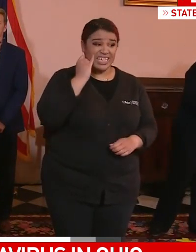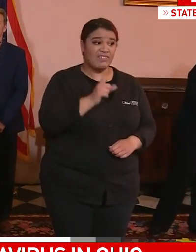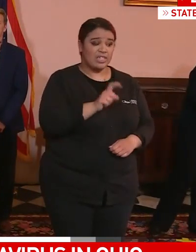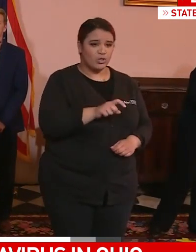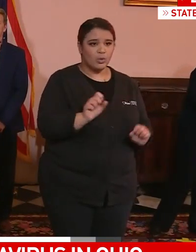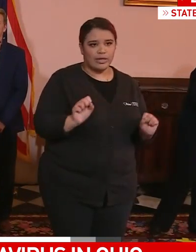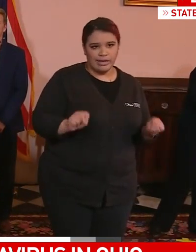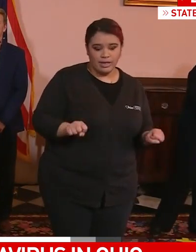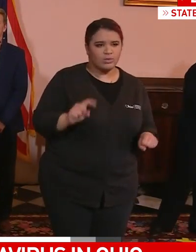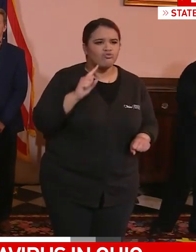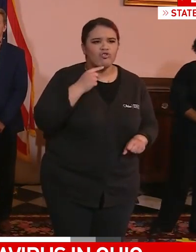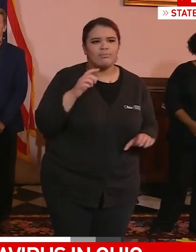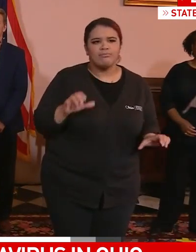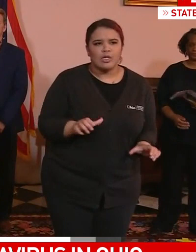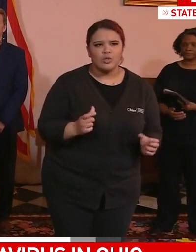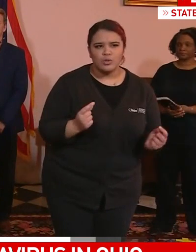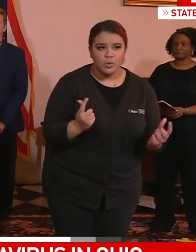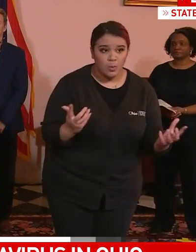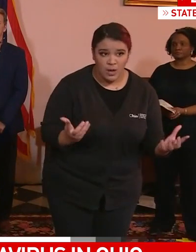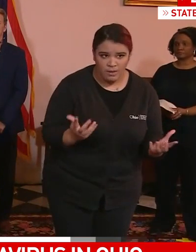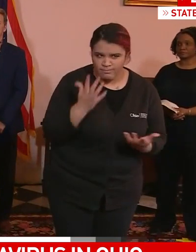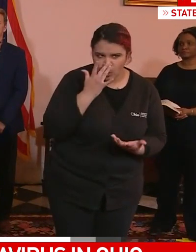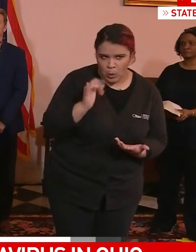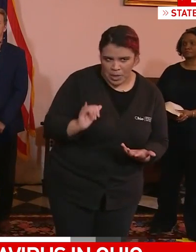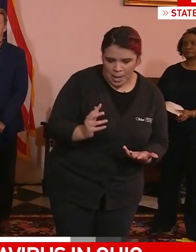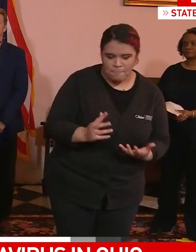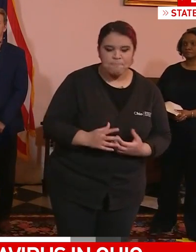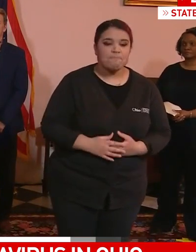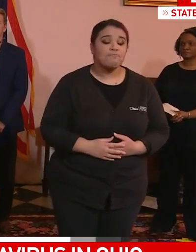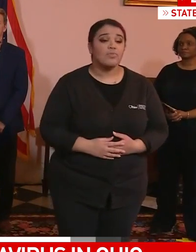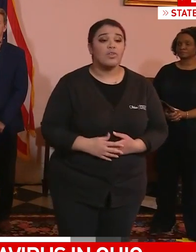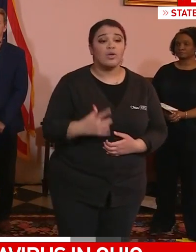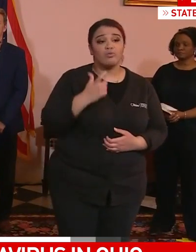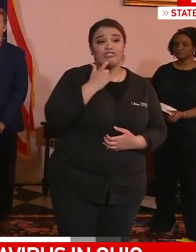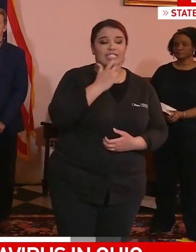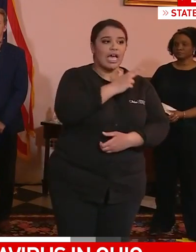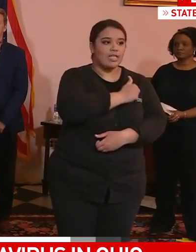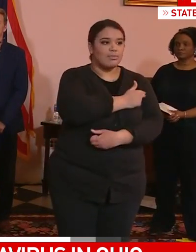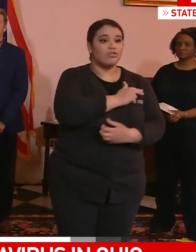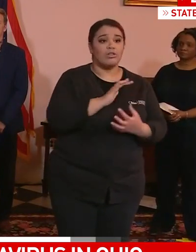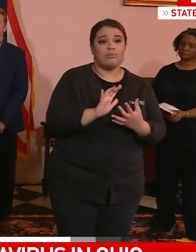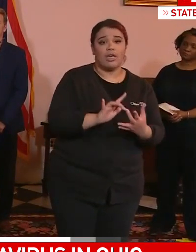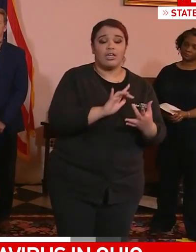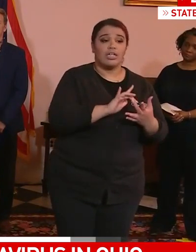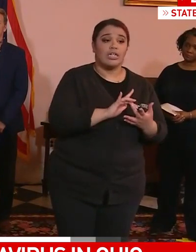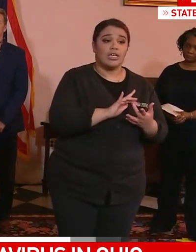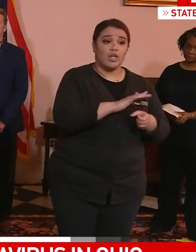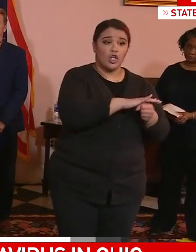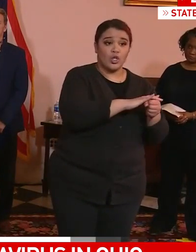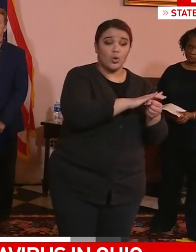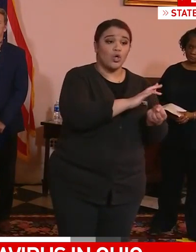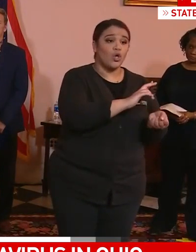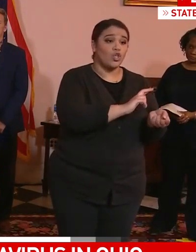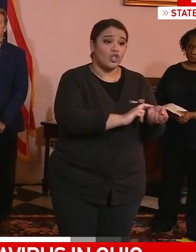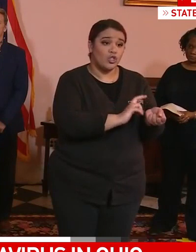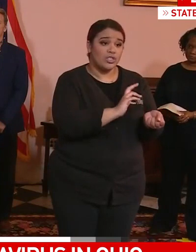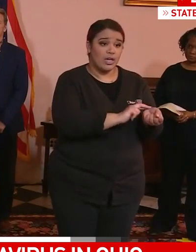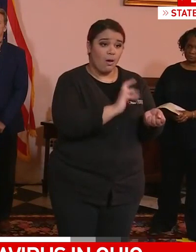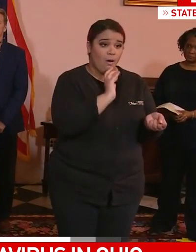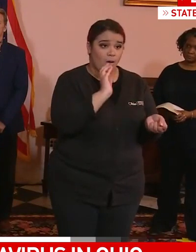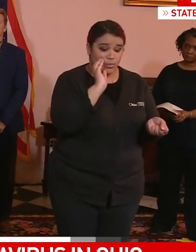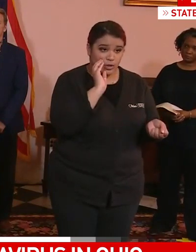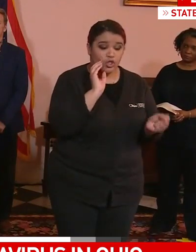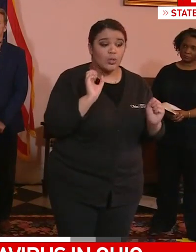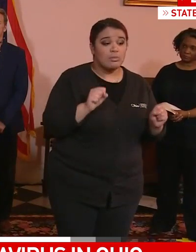examples. Hospitals have been, for example, in discussion with local nursing homes, where you might be able to have either a wing of a nursing home or